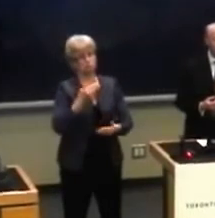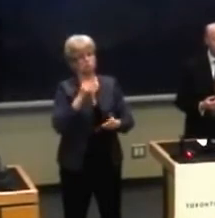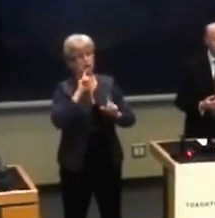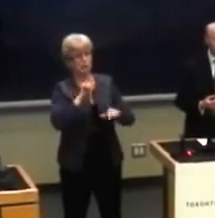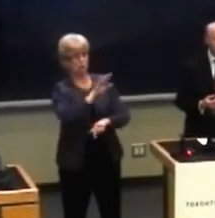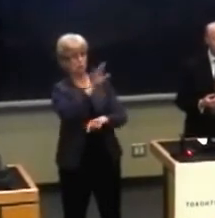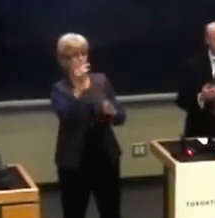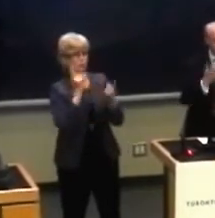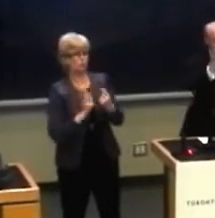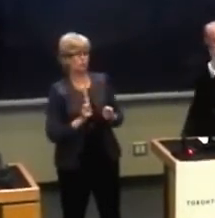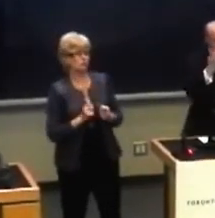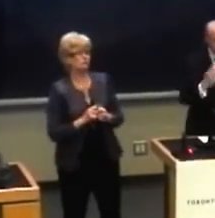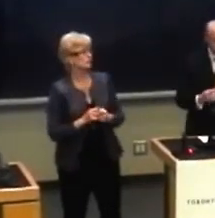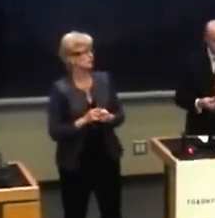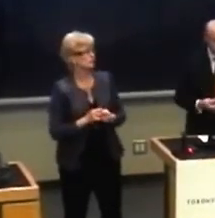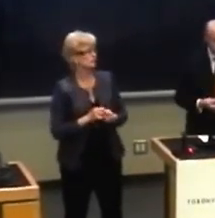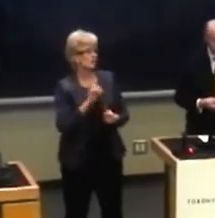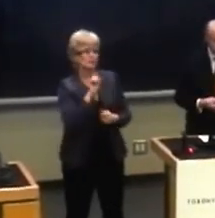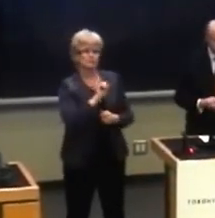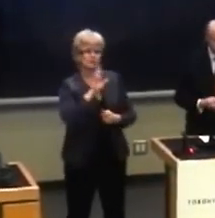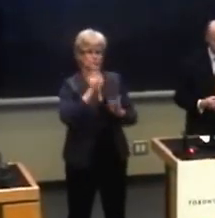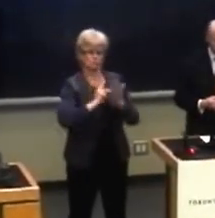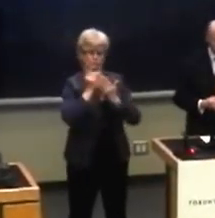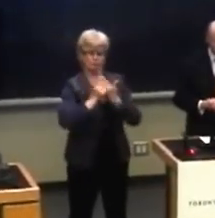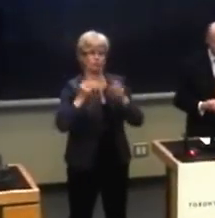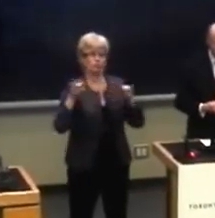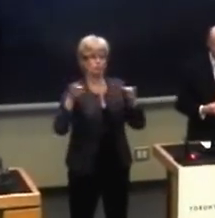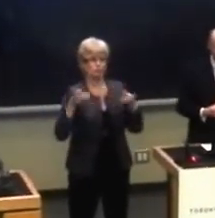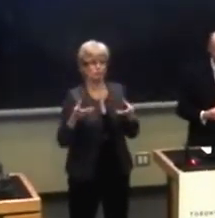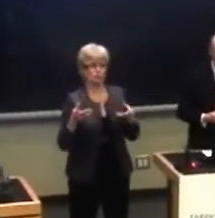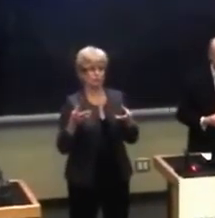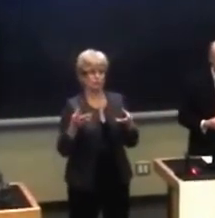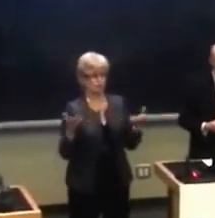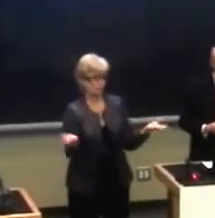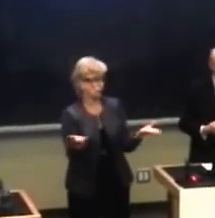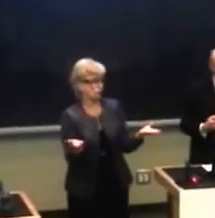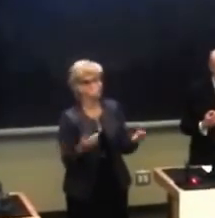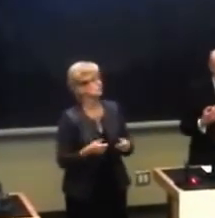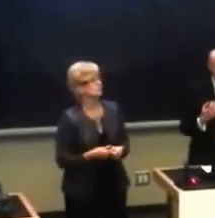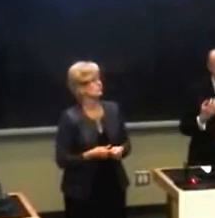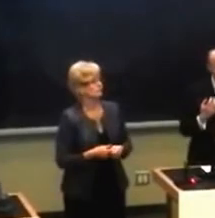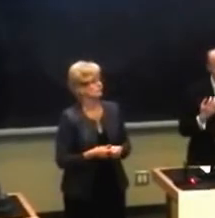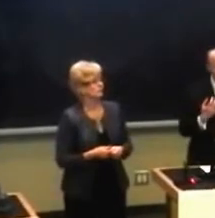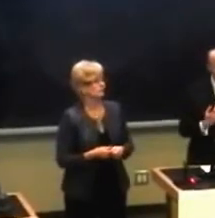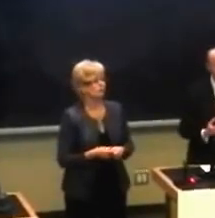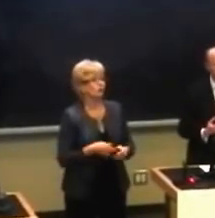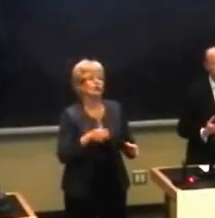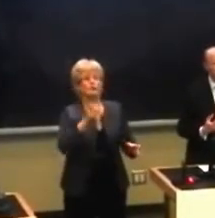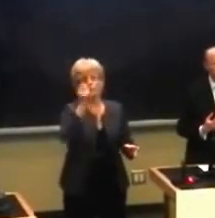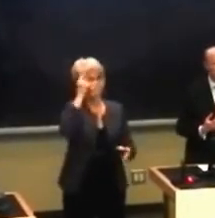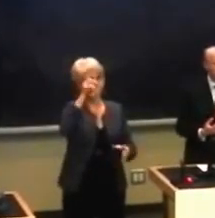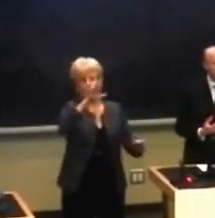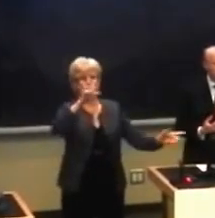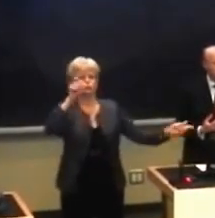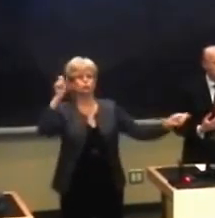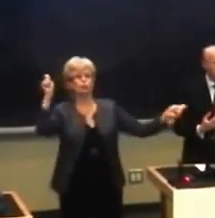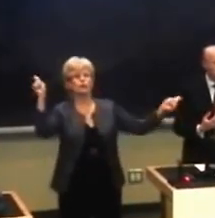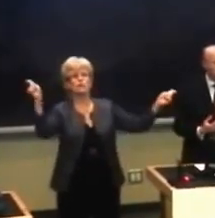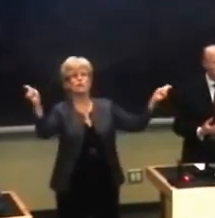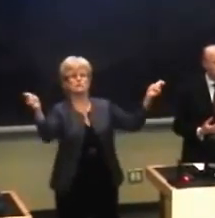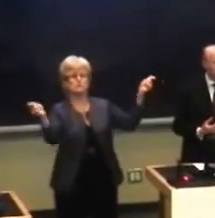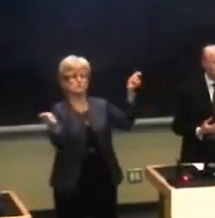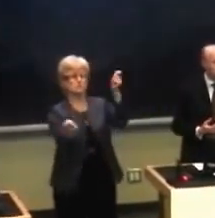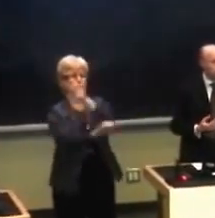got Senior Project Director sitting in the room. It will transform your journeys